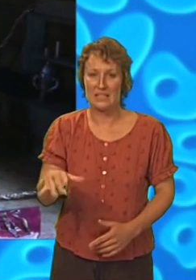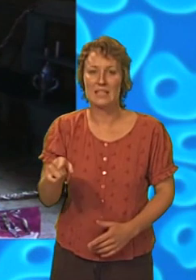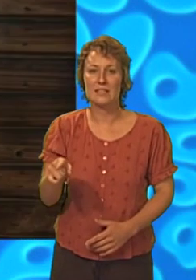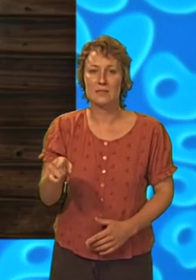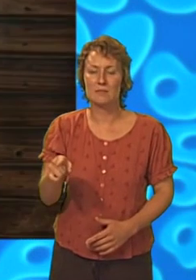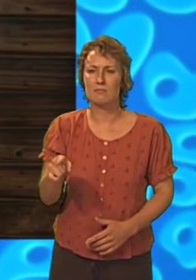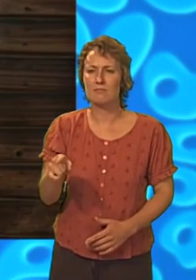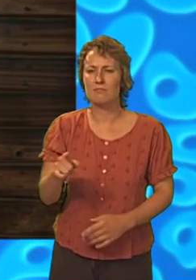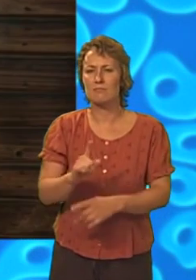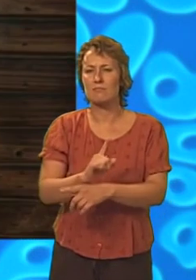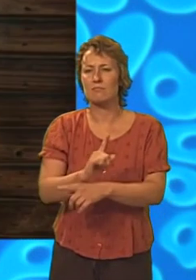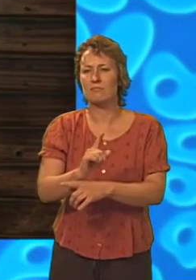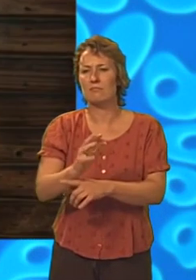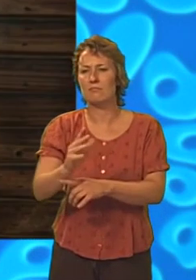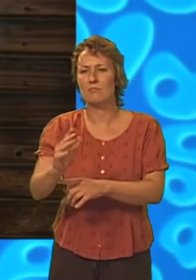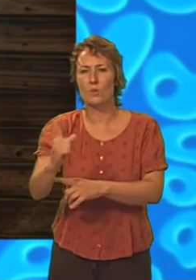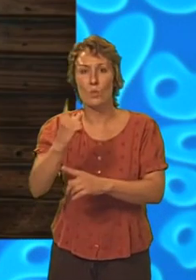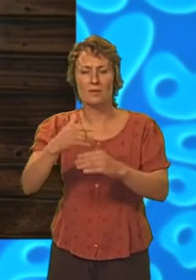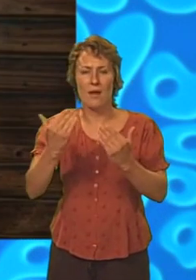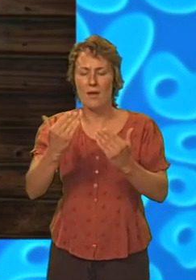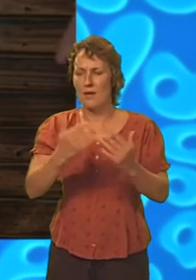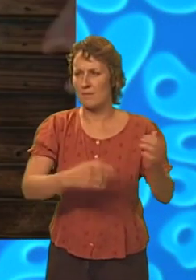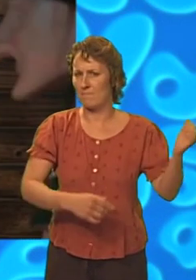One day, there was a knock at the door.